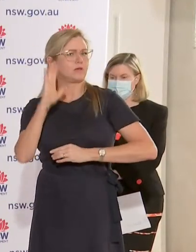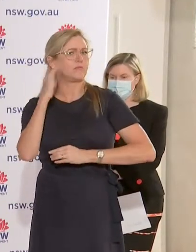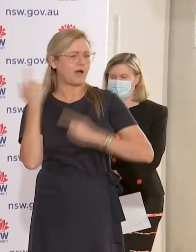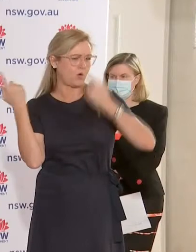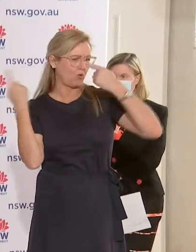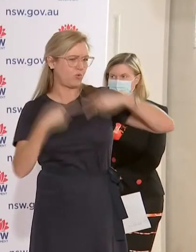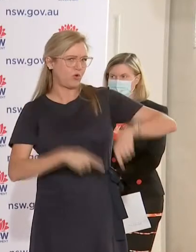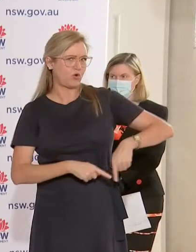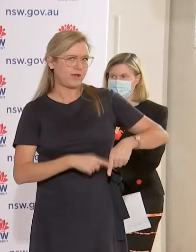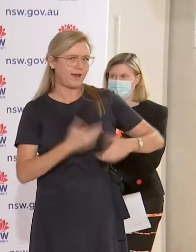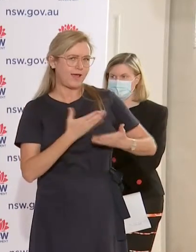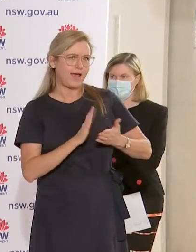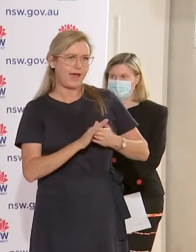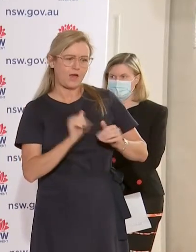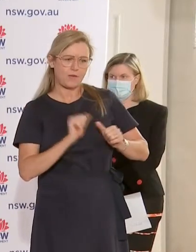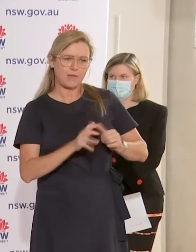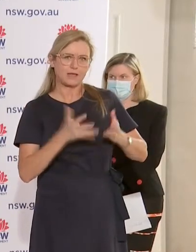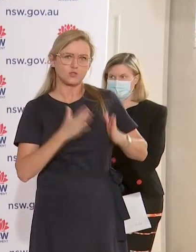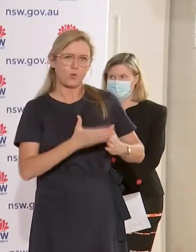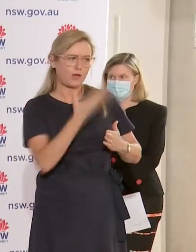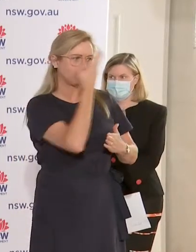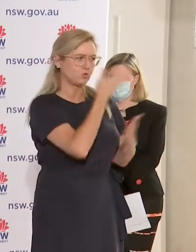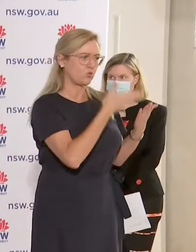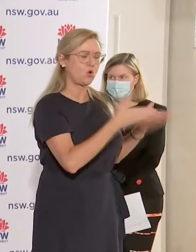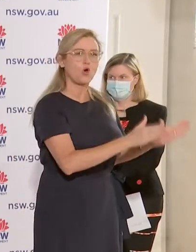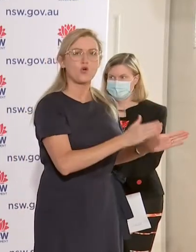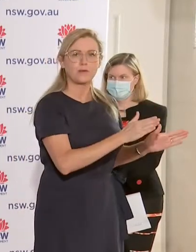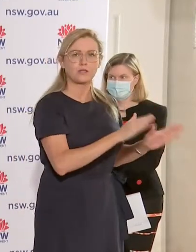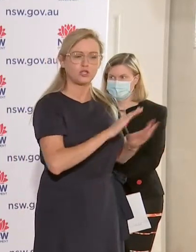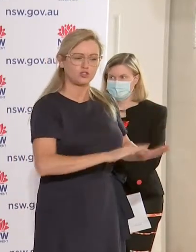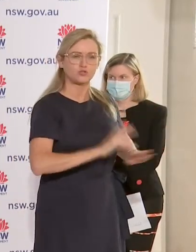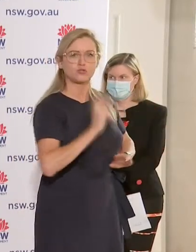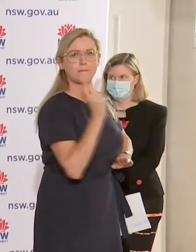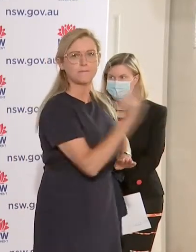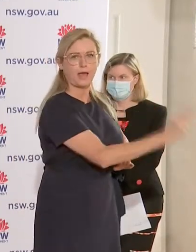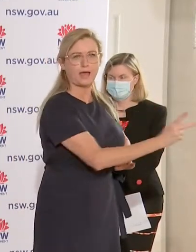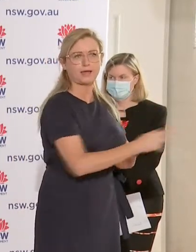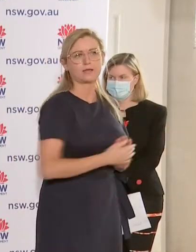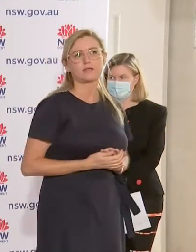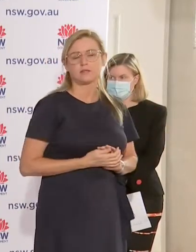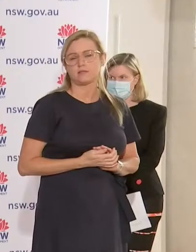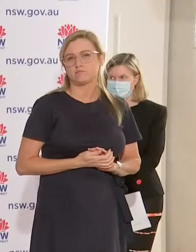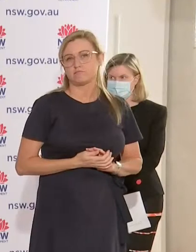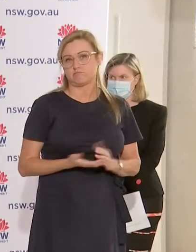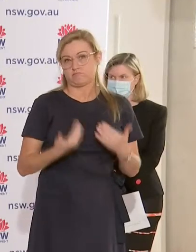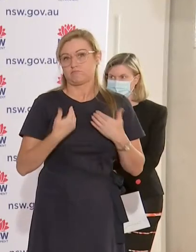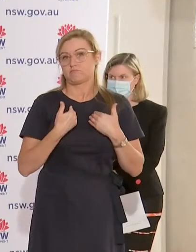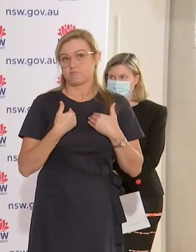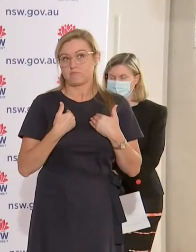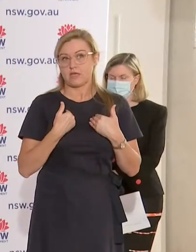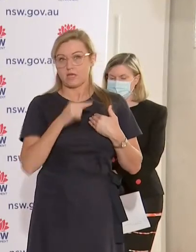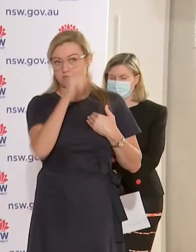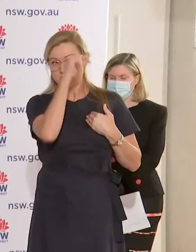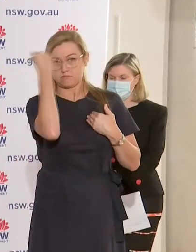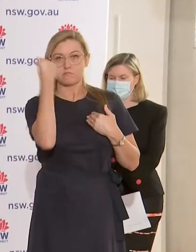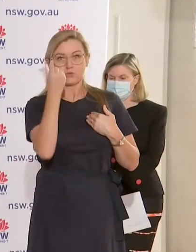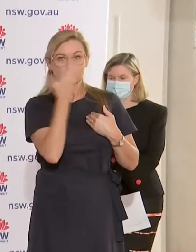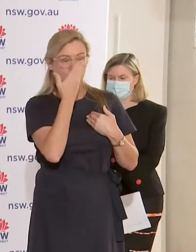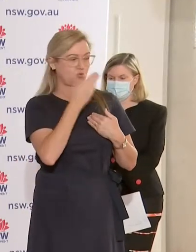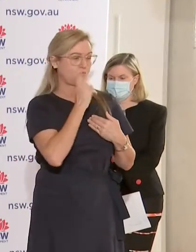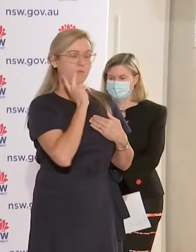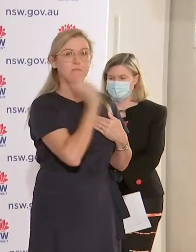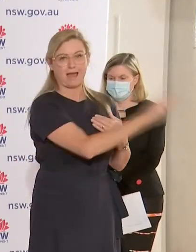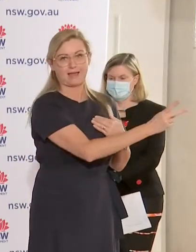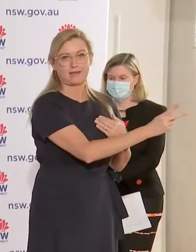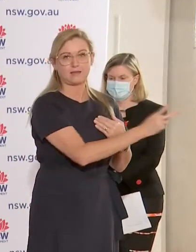as what is a safe way to return children to school. So obviously, for me always, getting kids to school has been a priority,